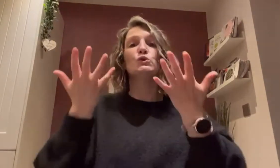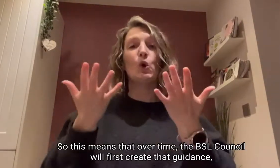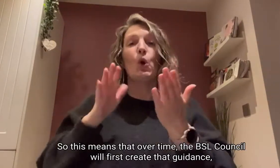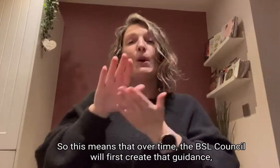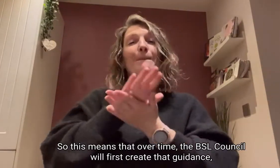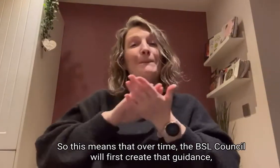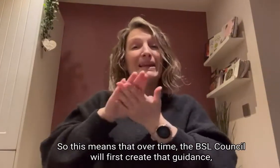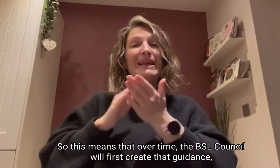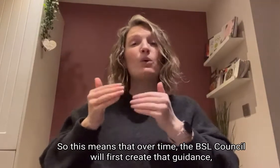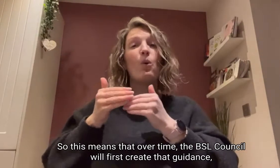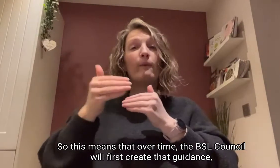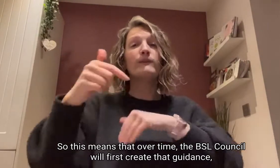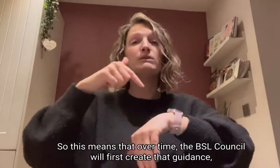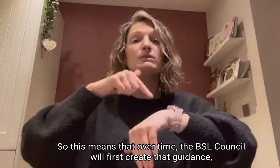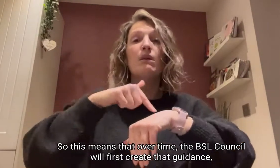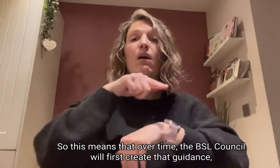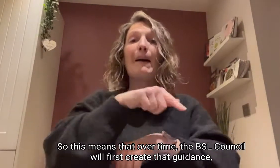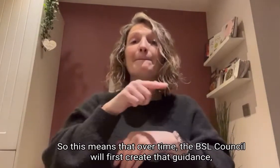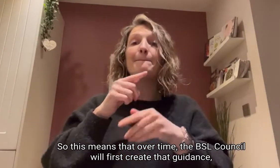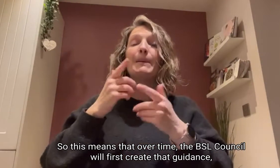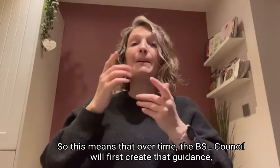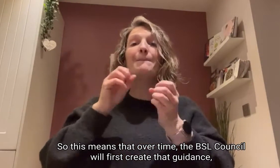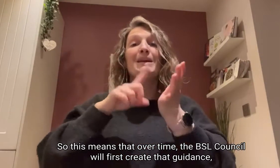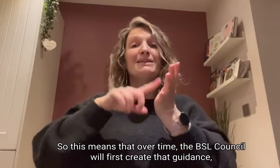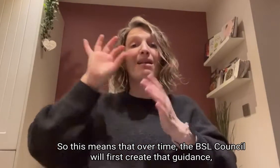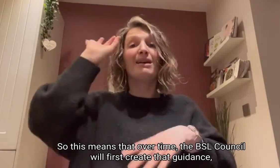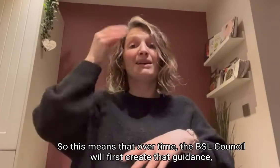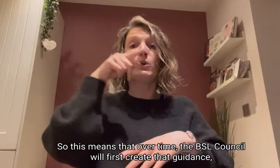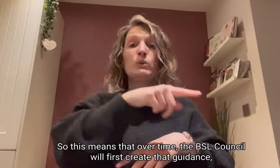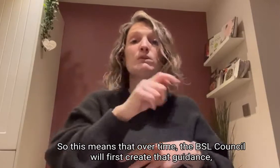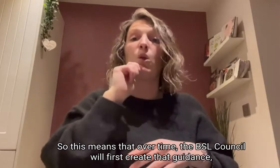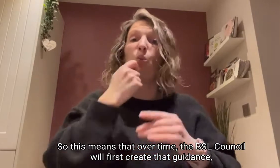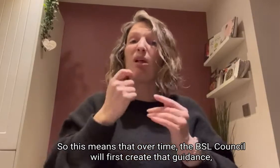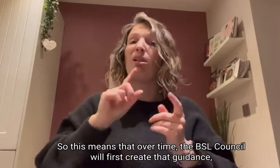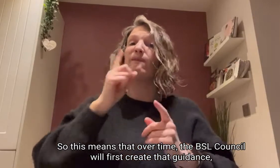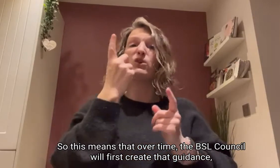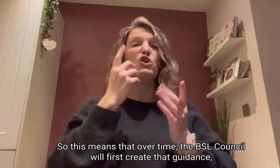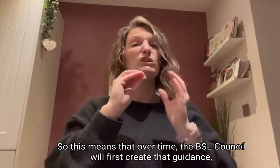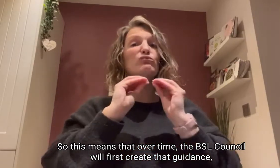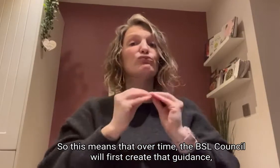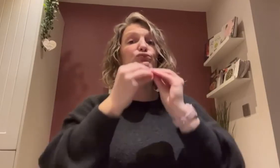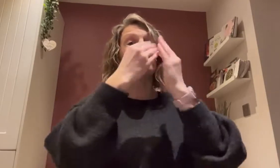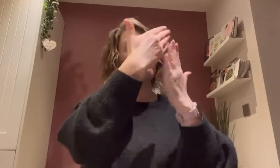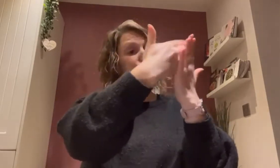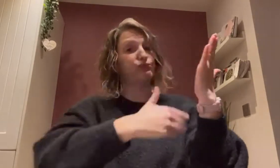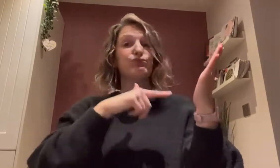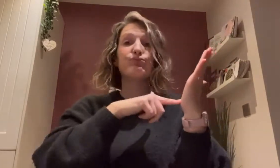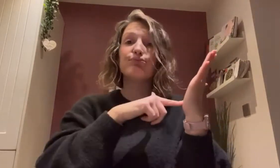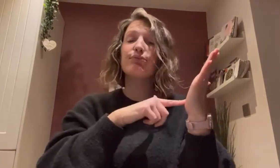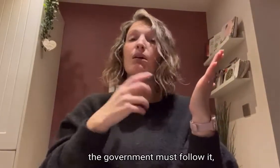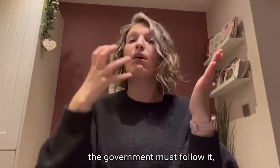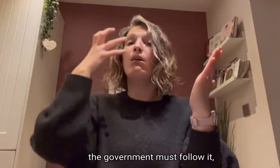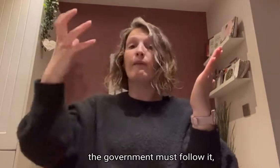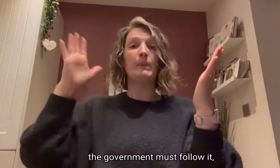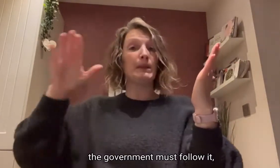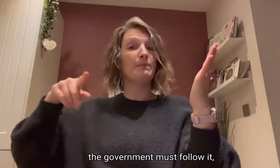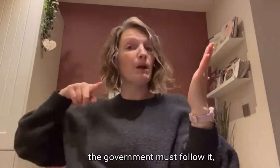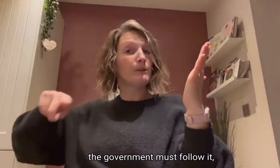So this means that over time, the BSL Council will first create that guidance, the government must follow